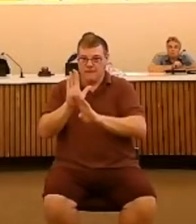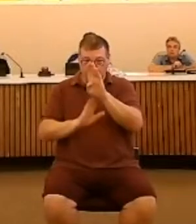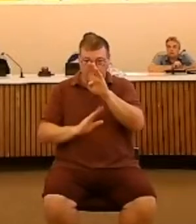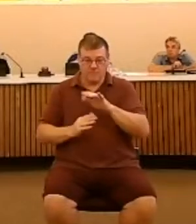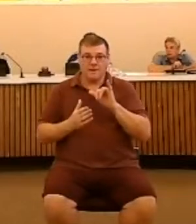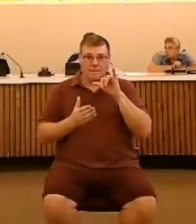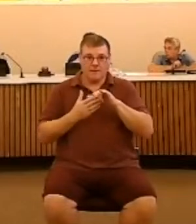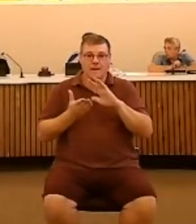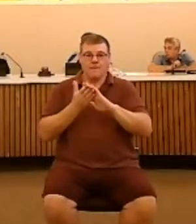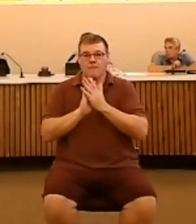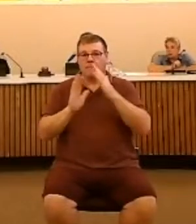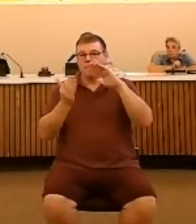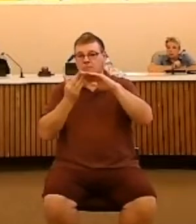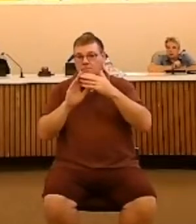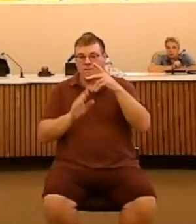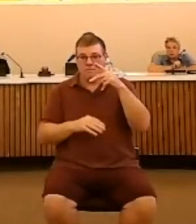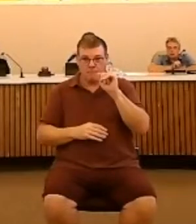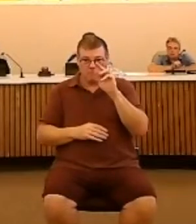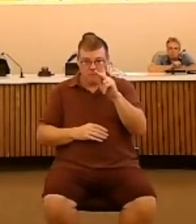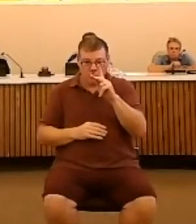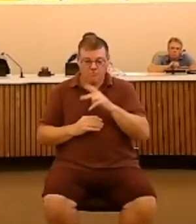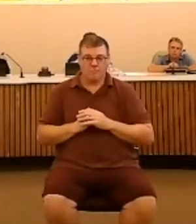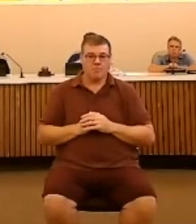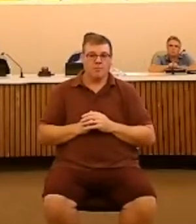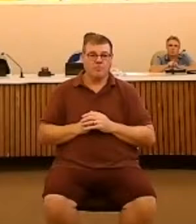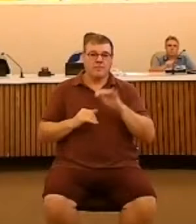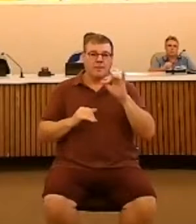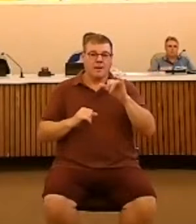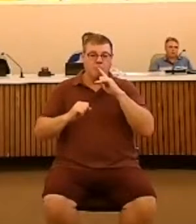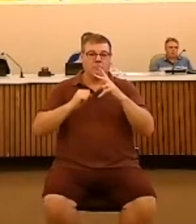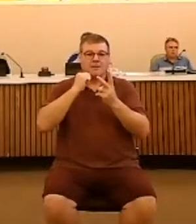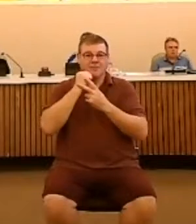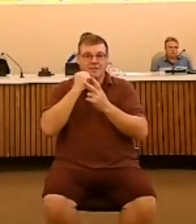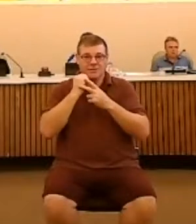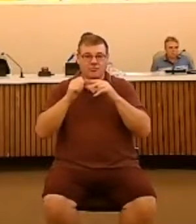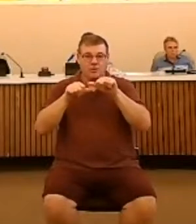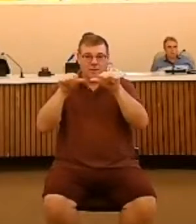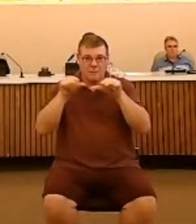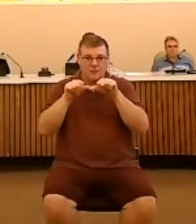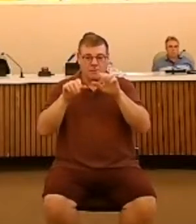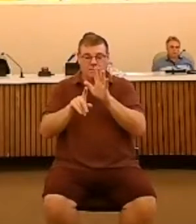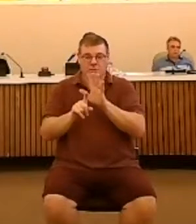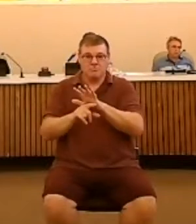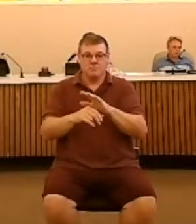could become town park. It could have conservation easements placed over it.